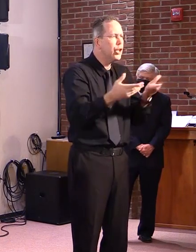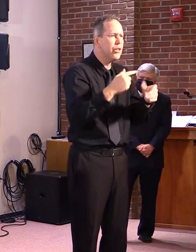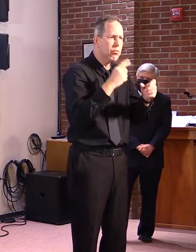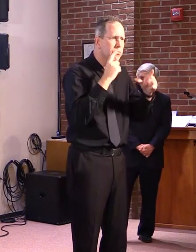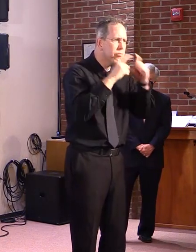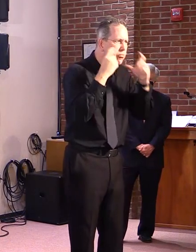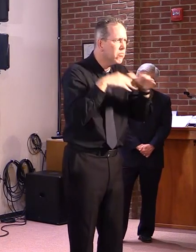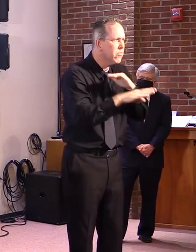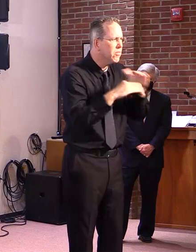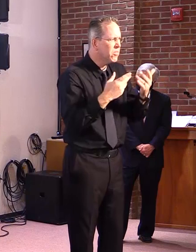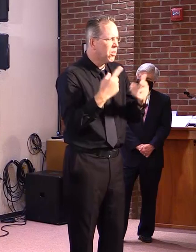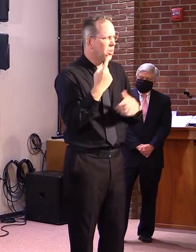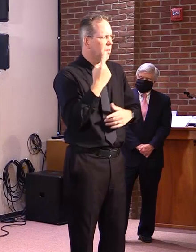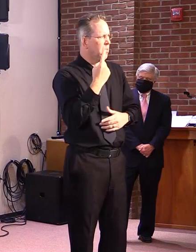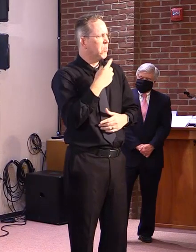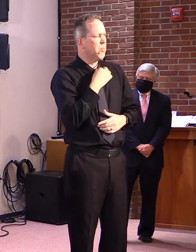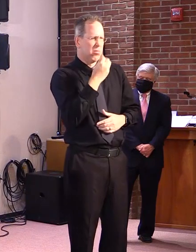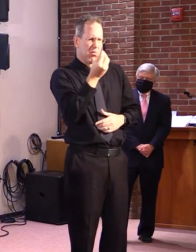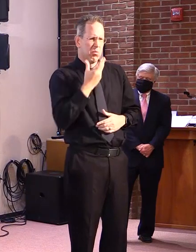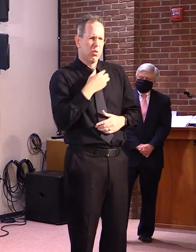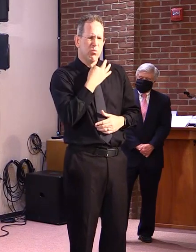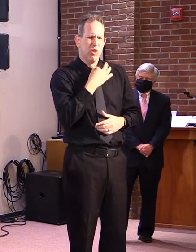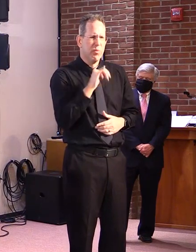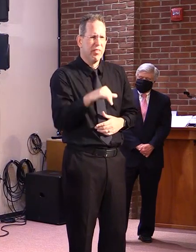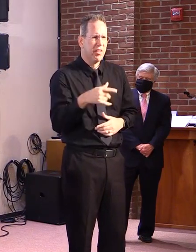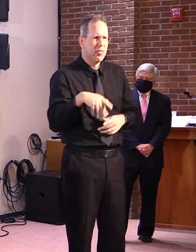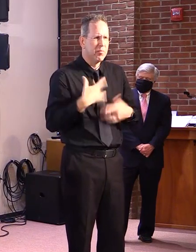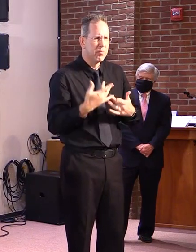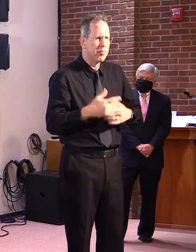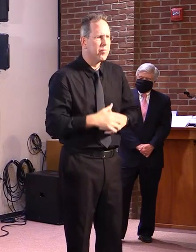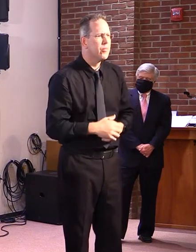on that one. As far as the question for today,